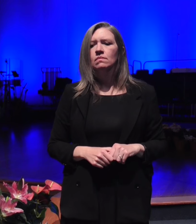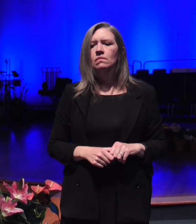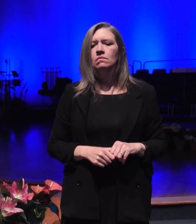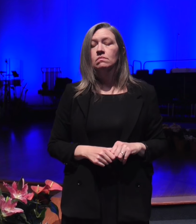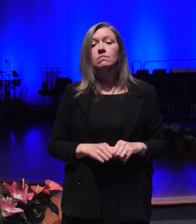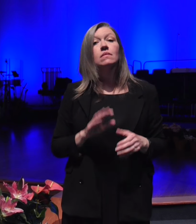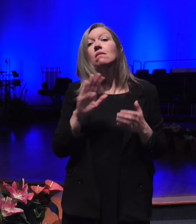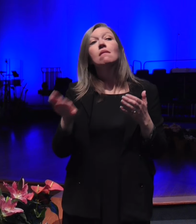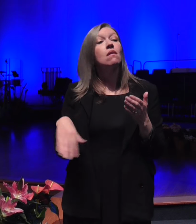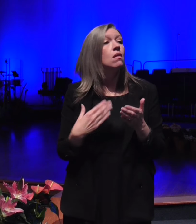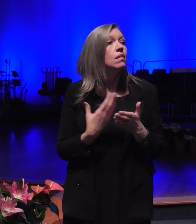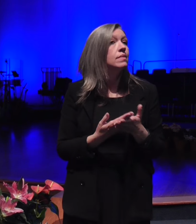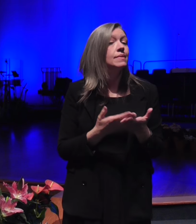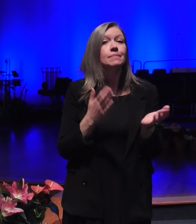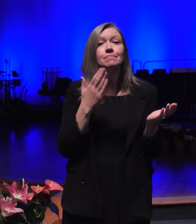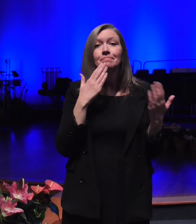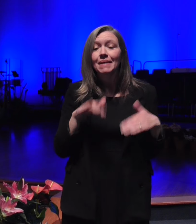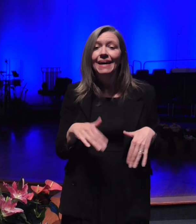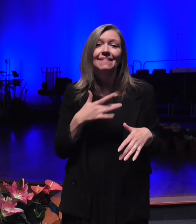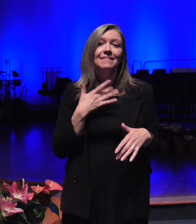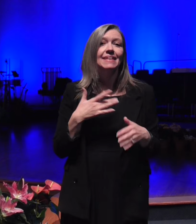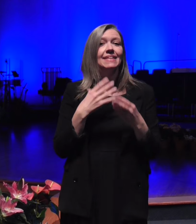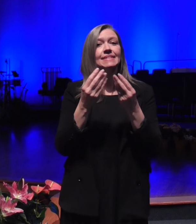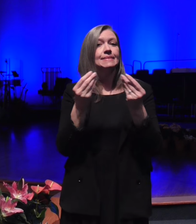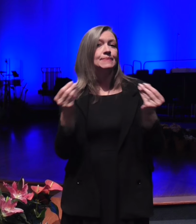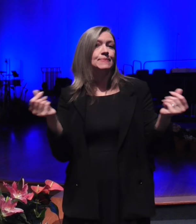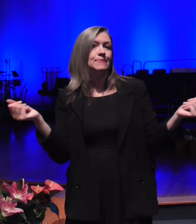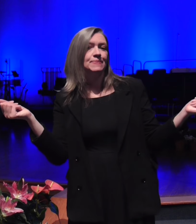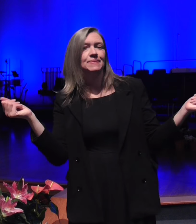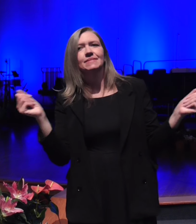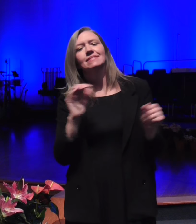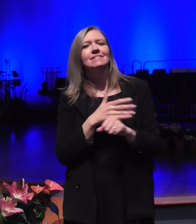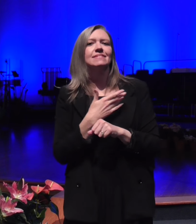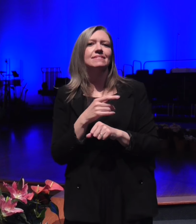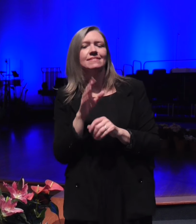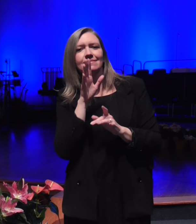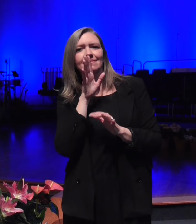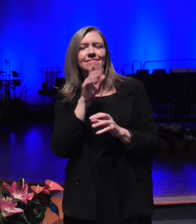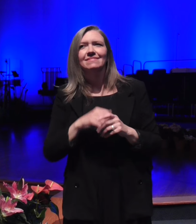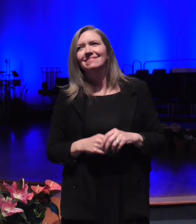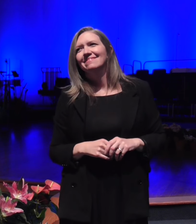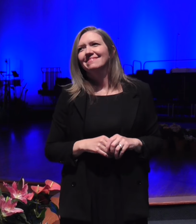All of the bad feelings have disappeared.